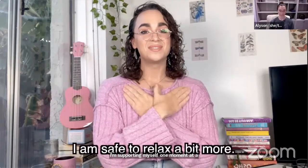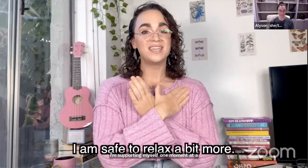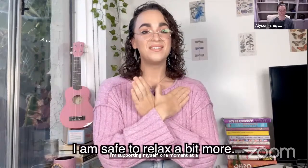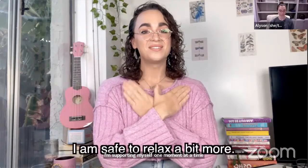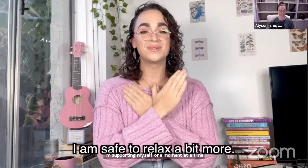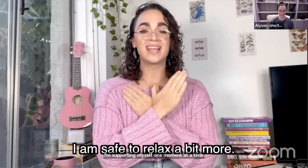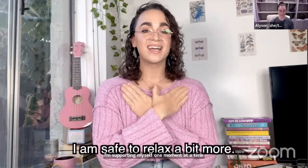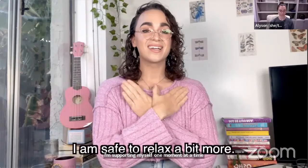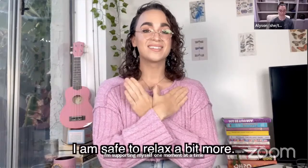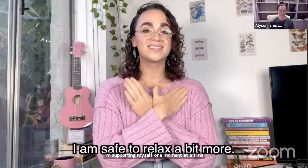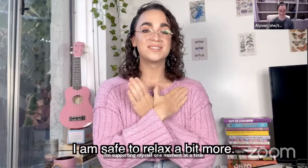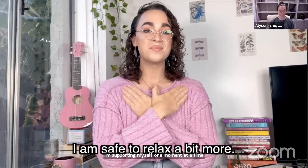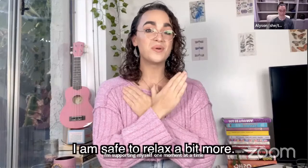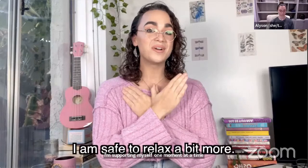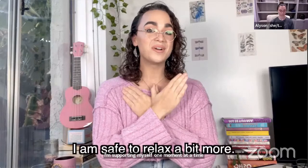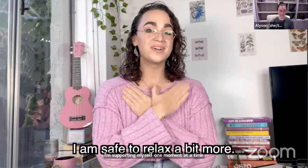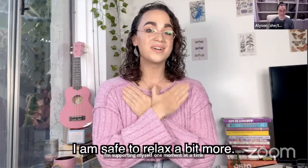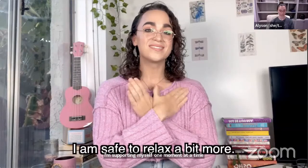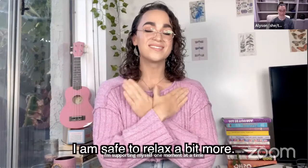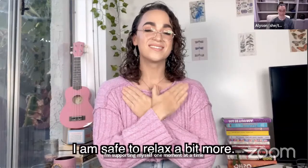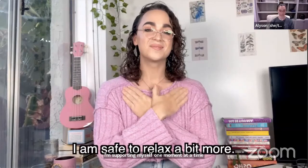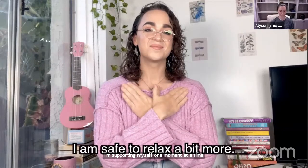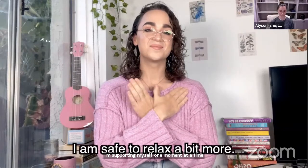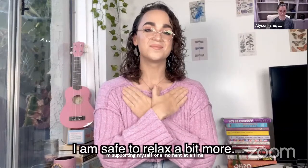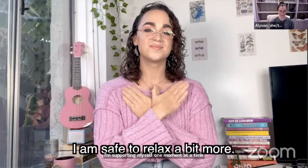I am safe to relax a bit more.